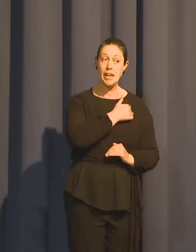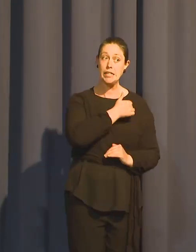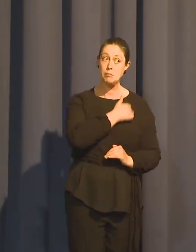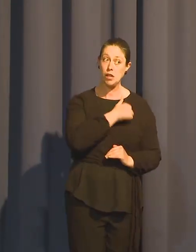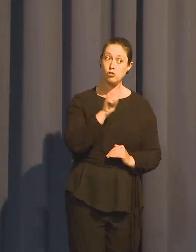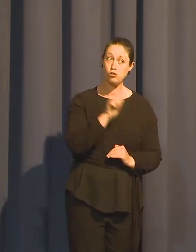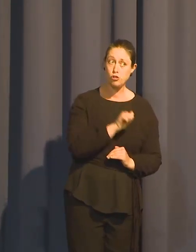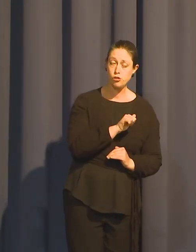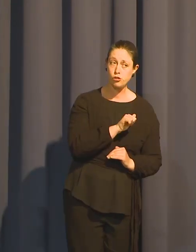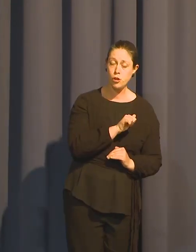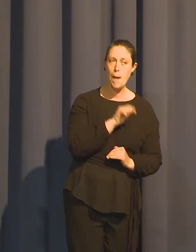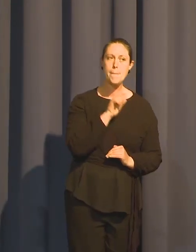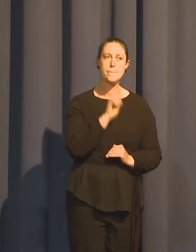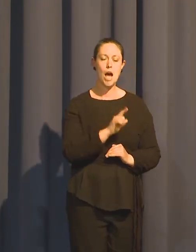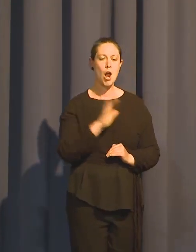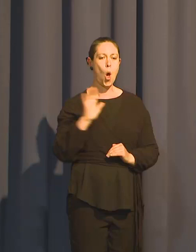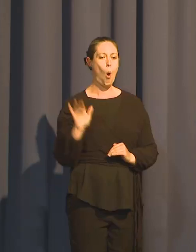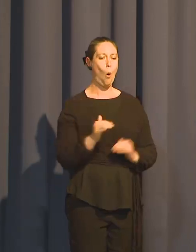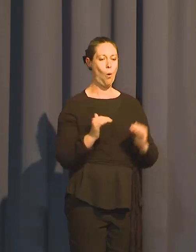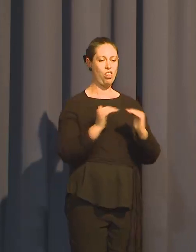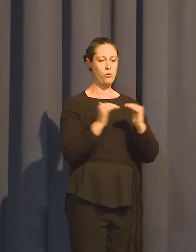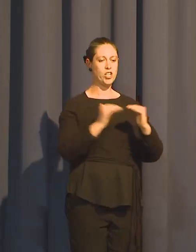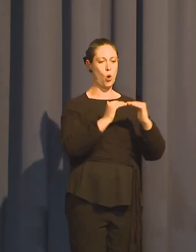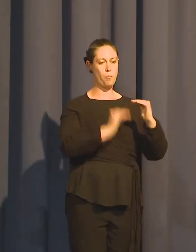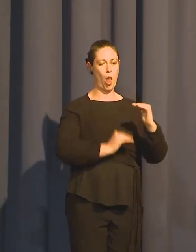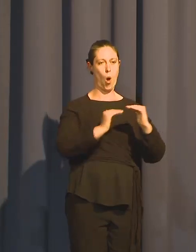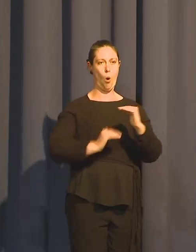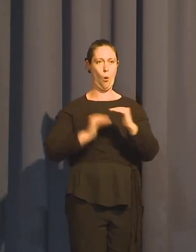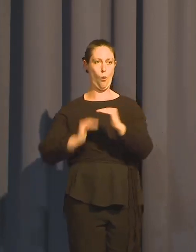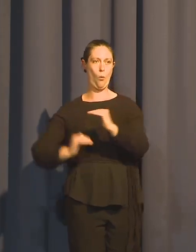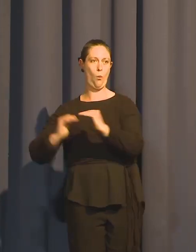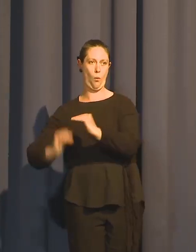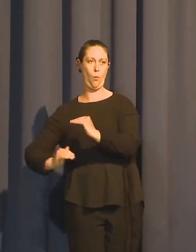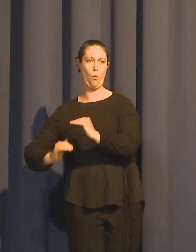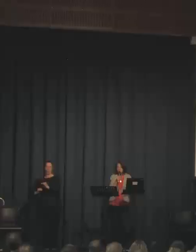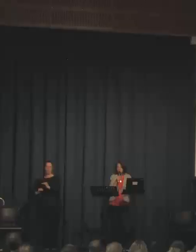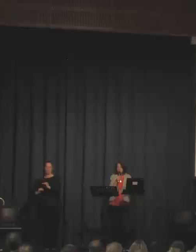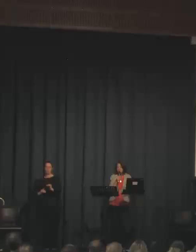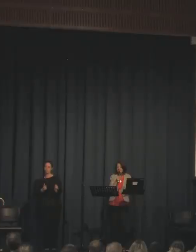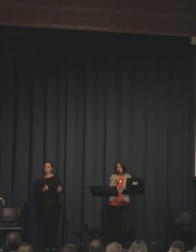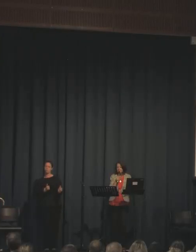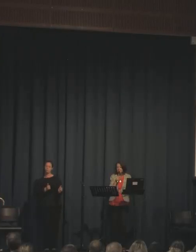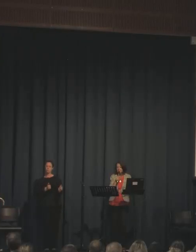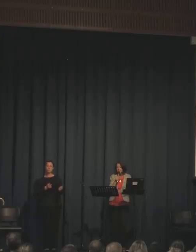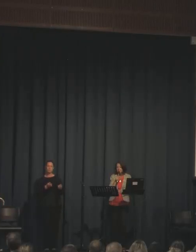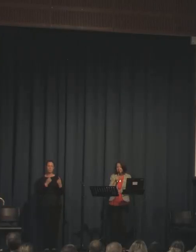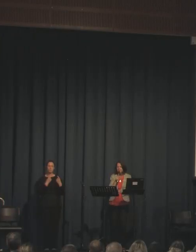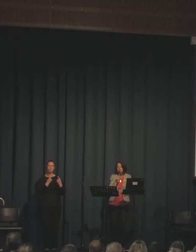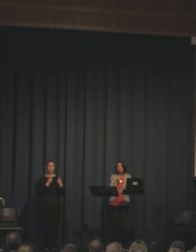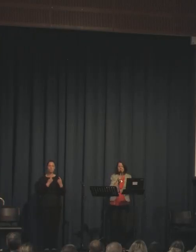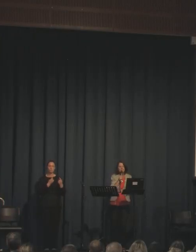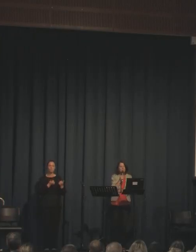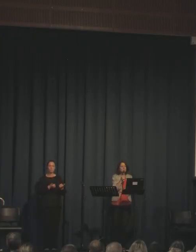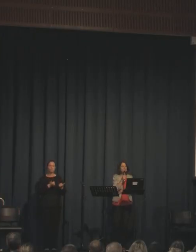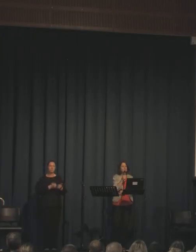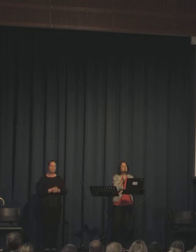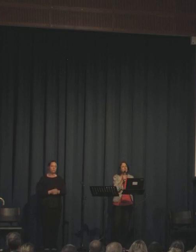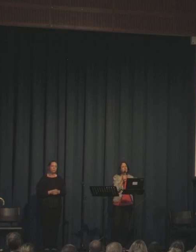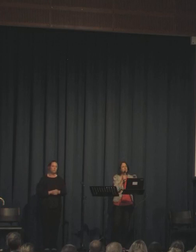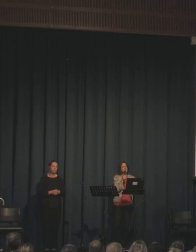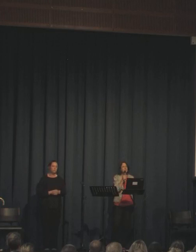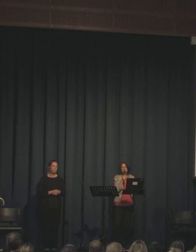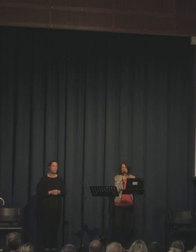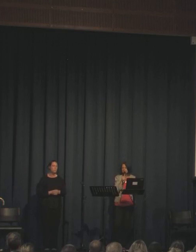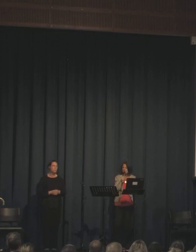all levels were well below the new threshold. So again, that's reassuring. There may be some